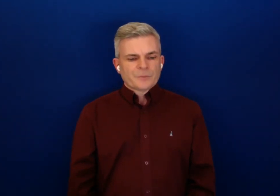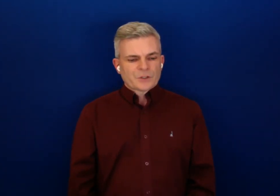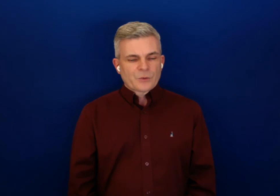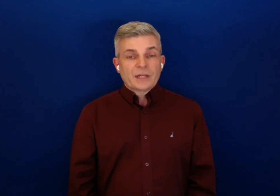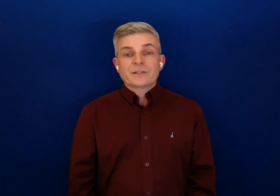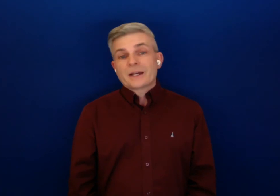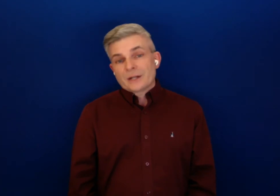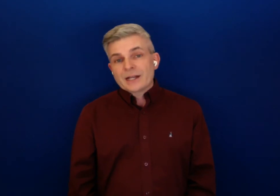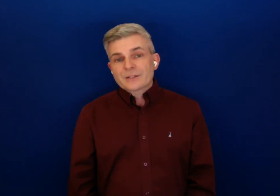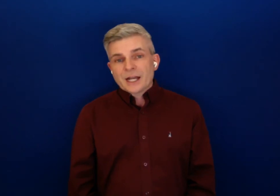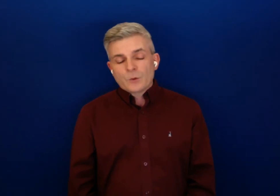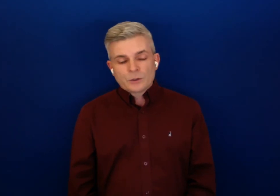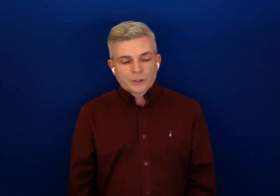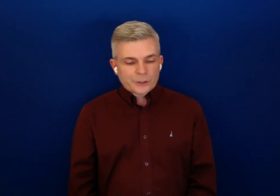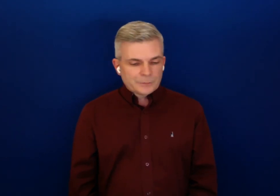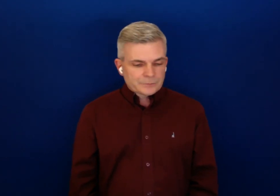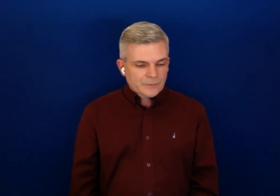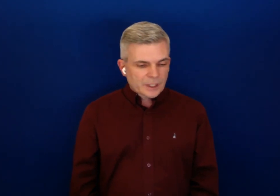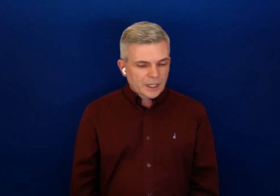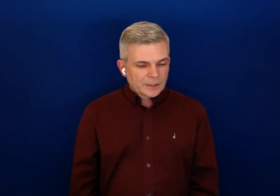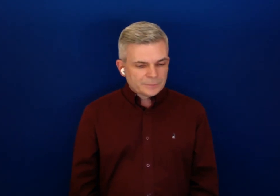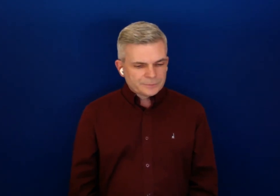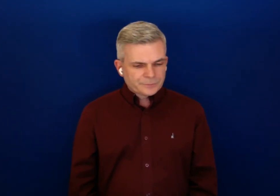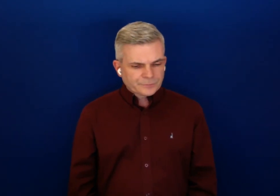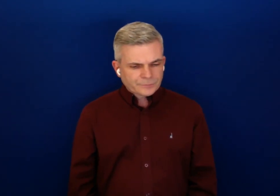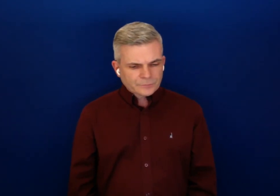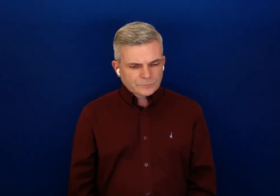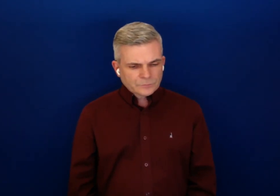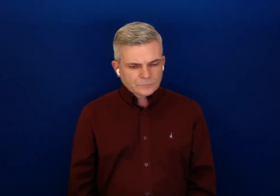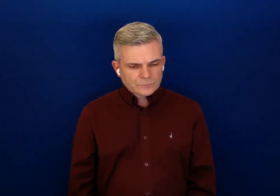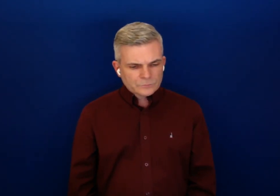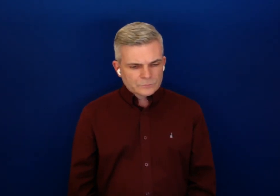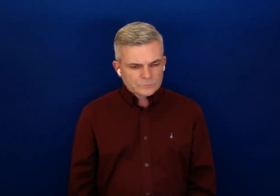So that is how to ask how old are you.